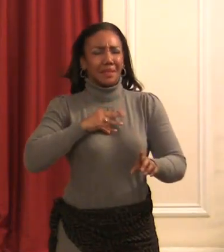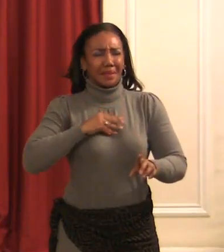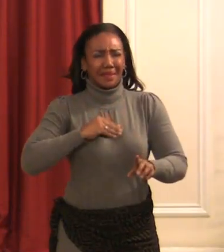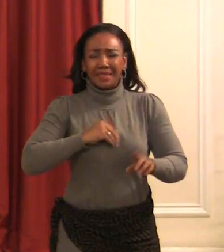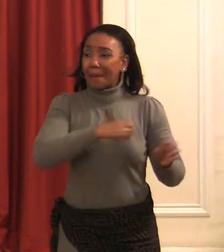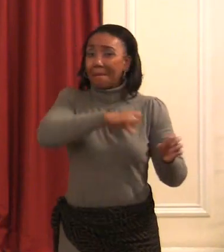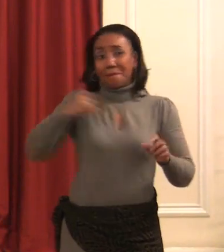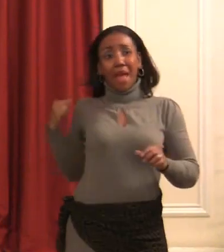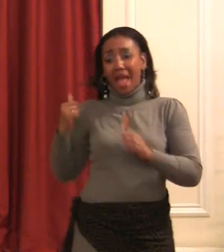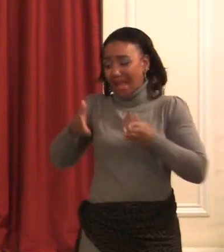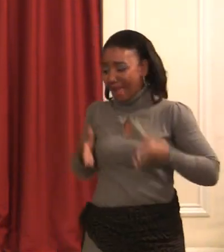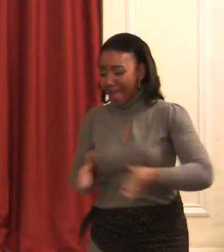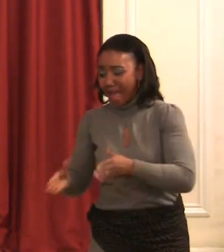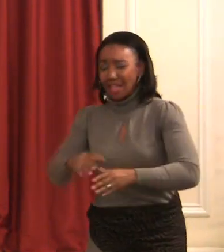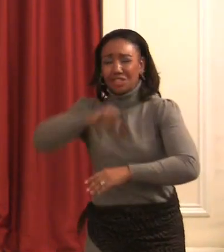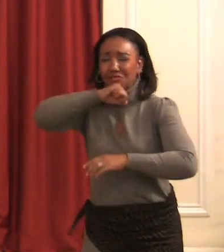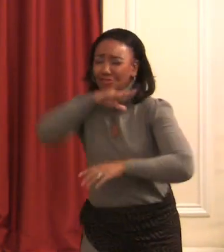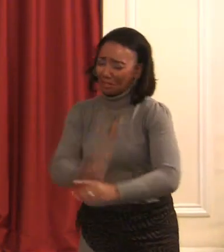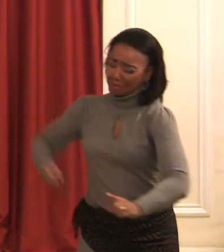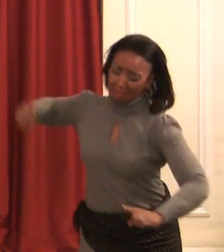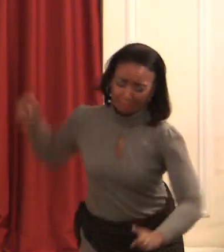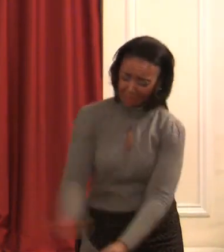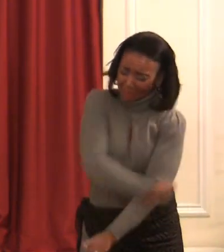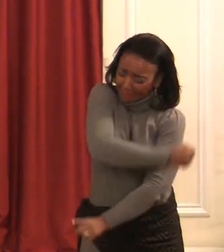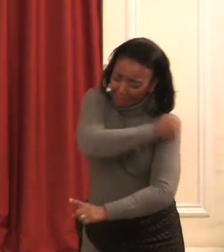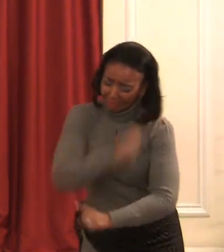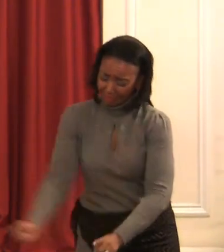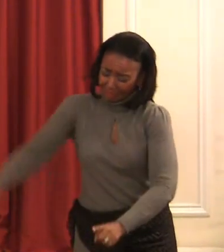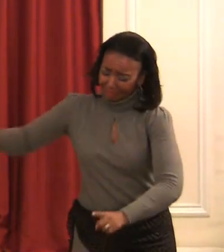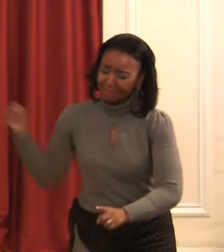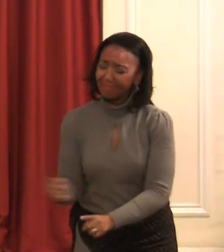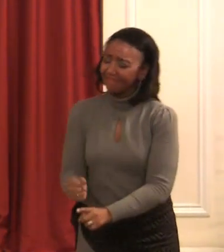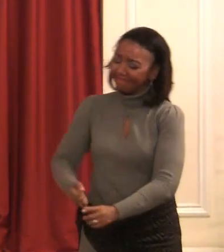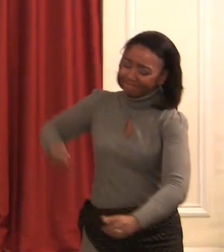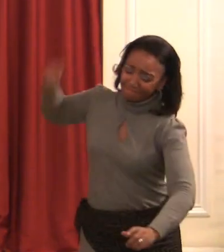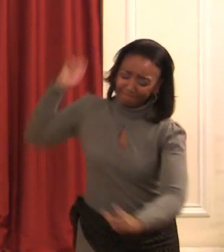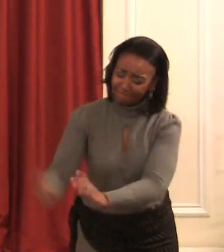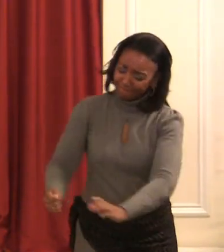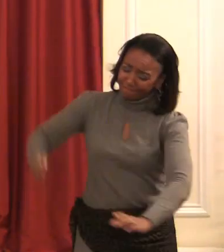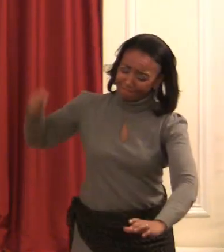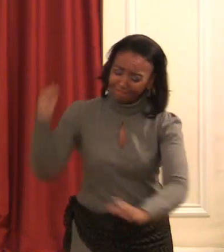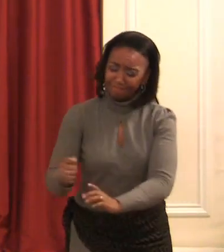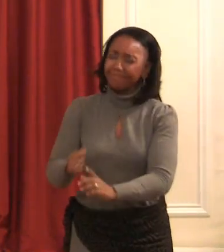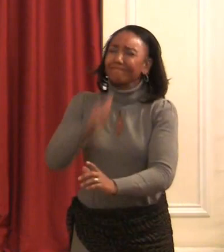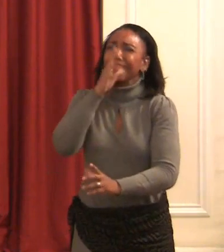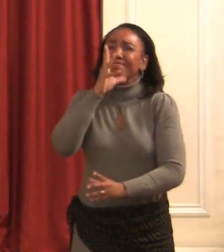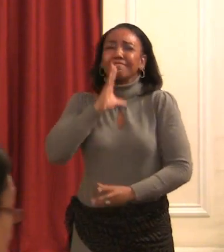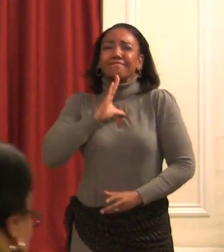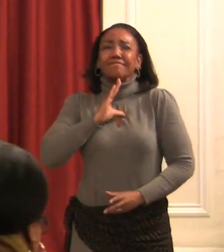alleys, down into the dirt, into the gutter, onto her knees, onto her back,